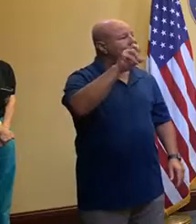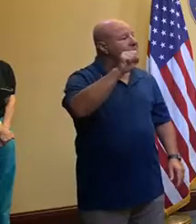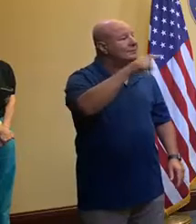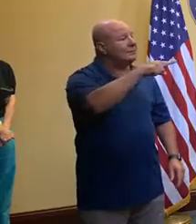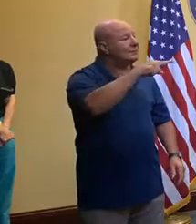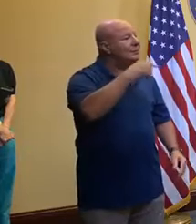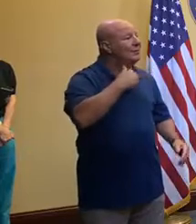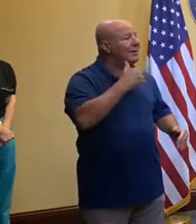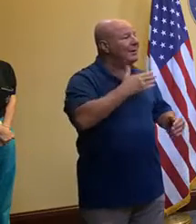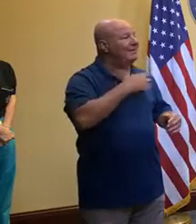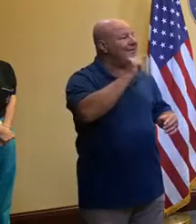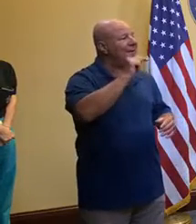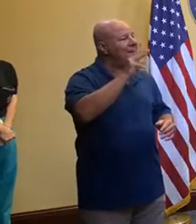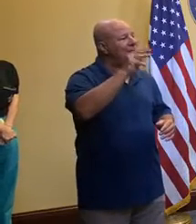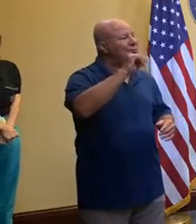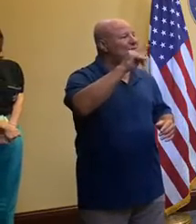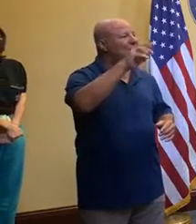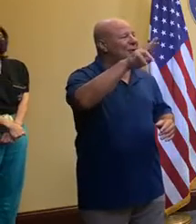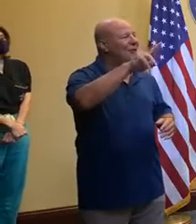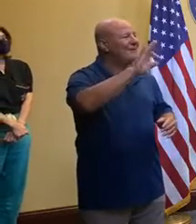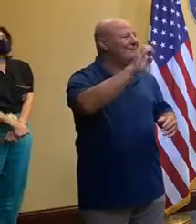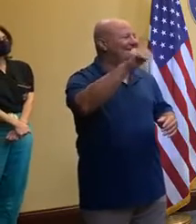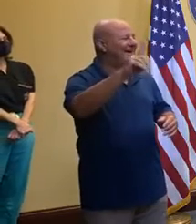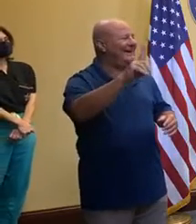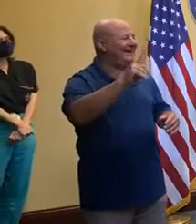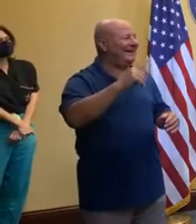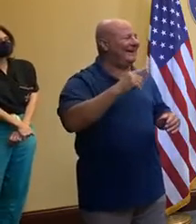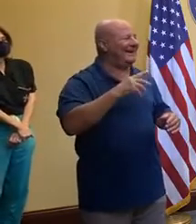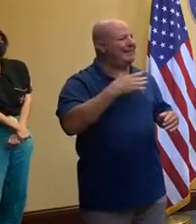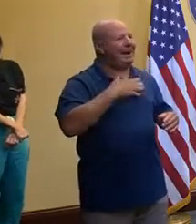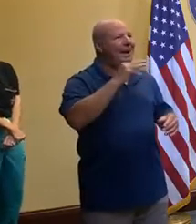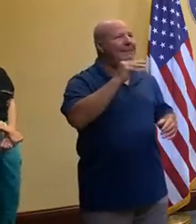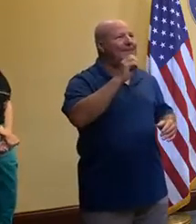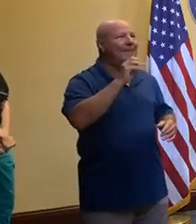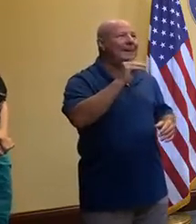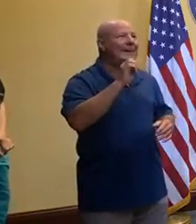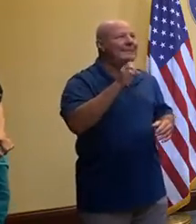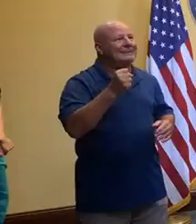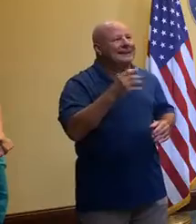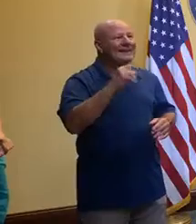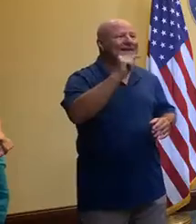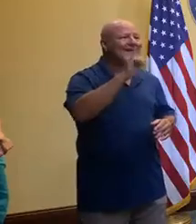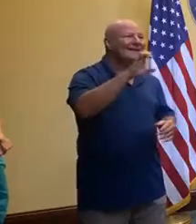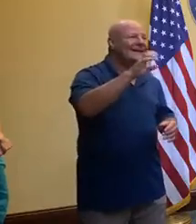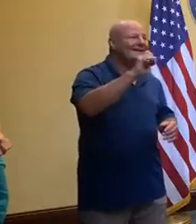my Twitter feed, and I've been on more memes and TikToks, and